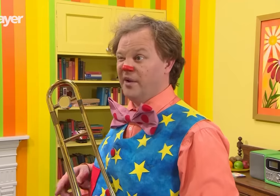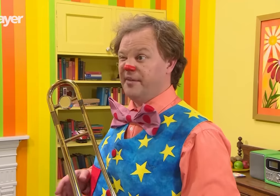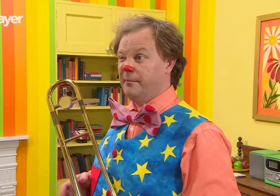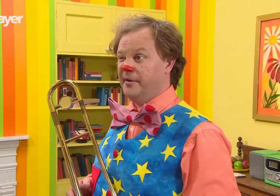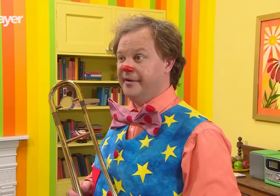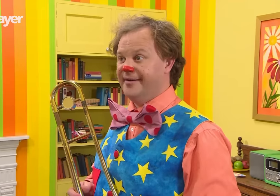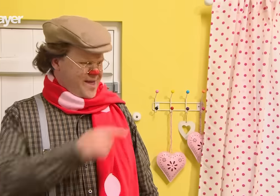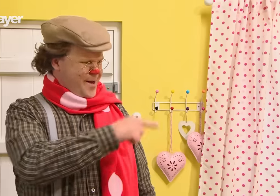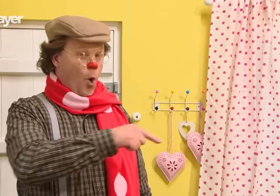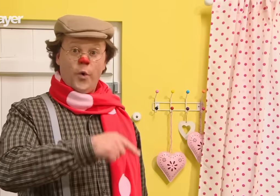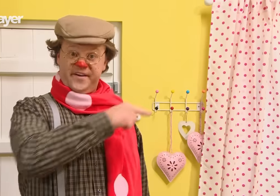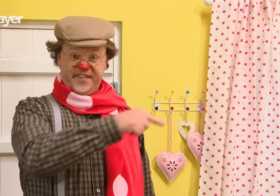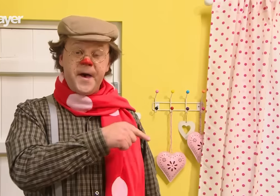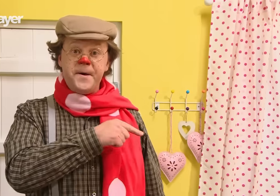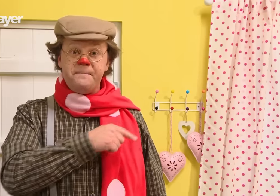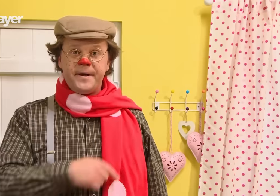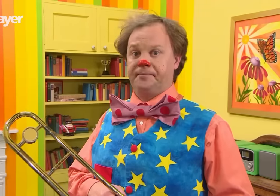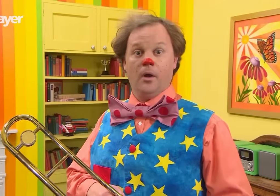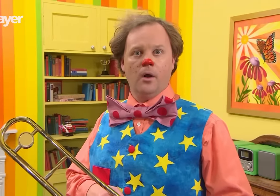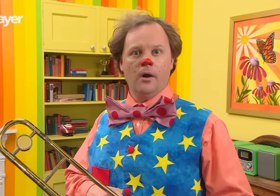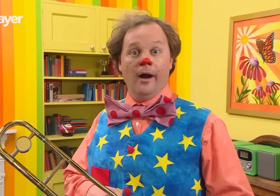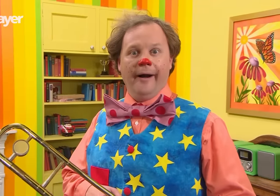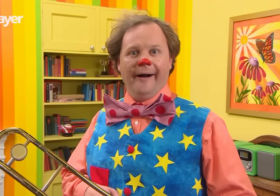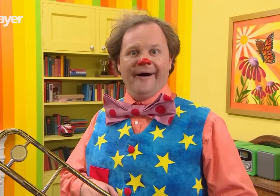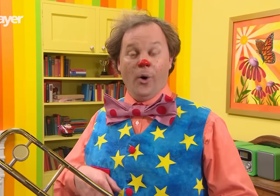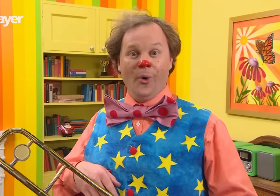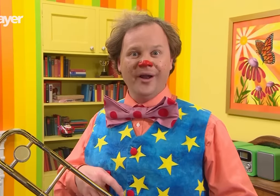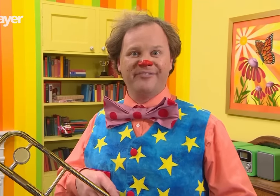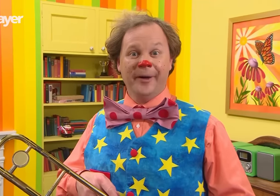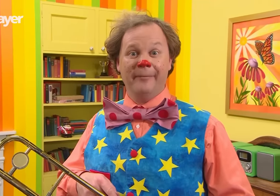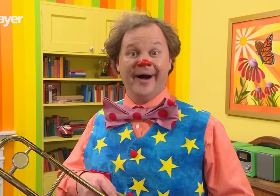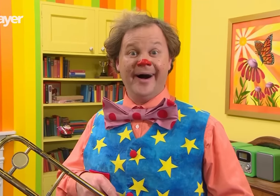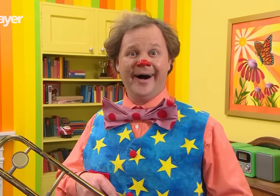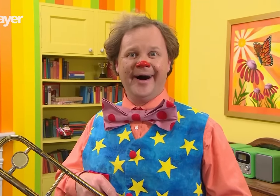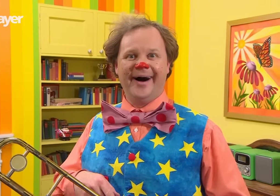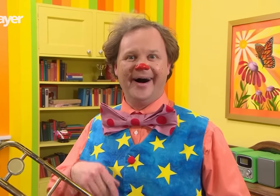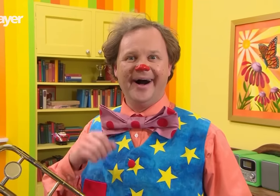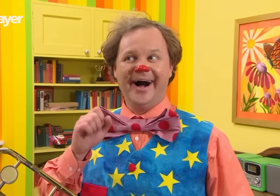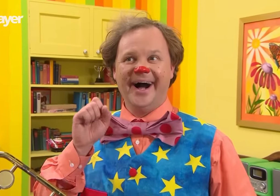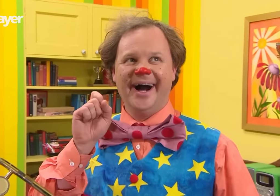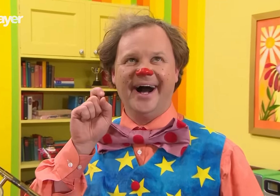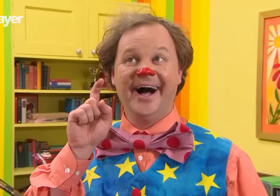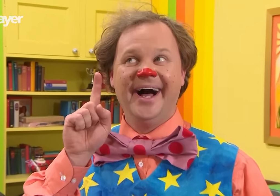of them? All of them? All of them? Oh!